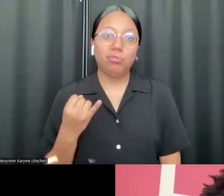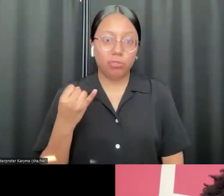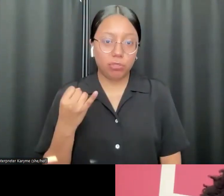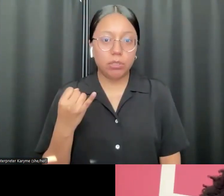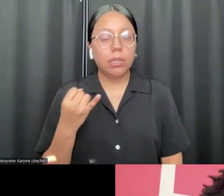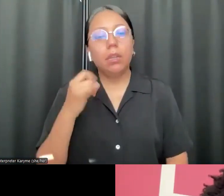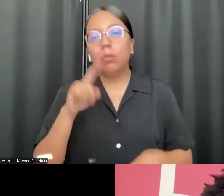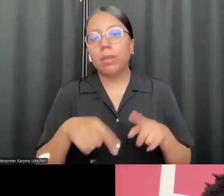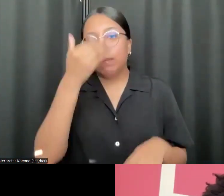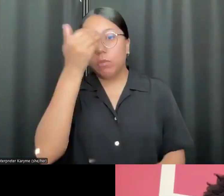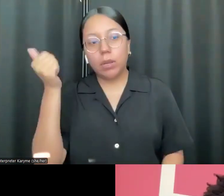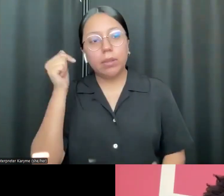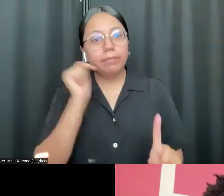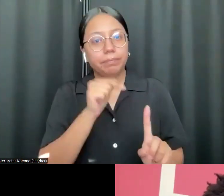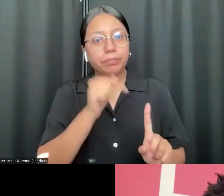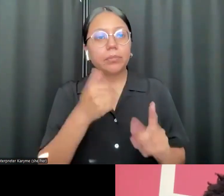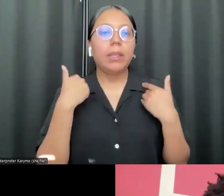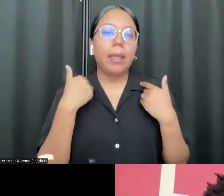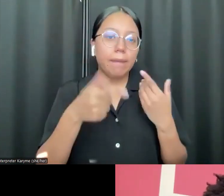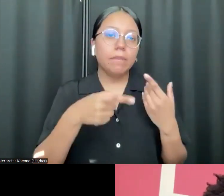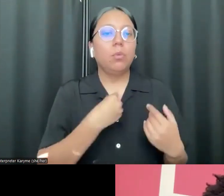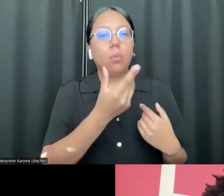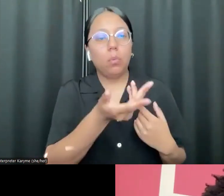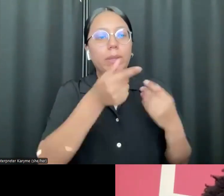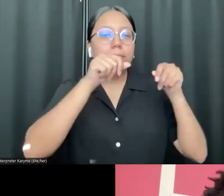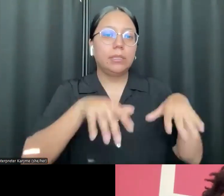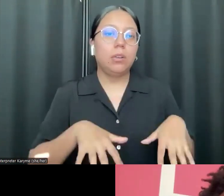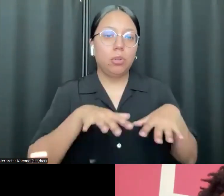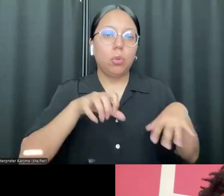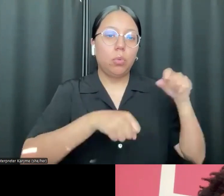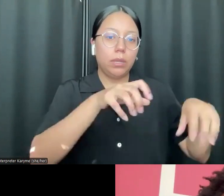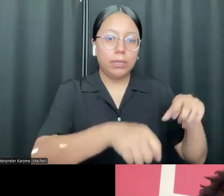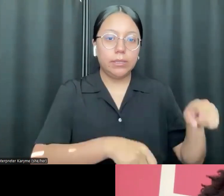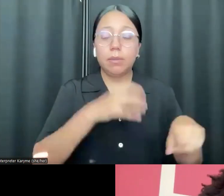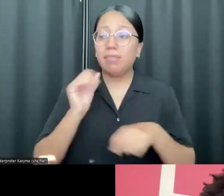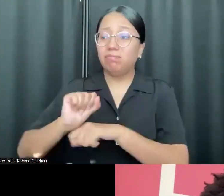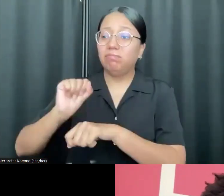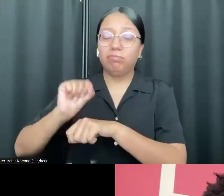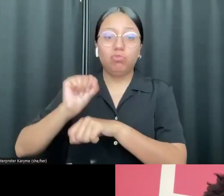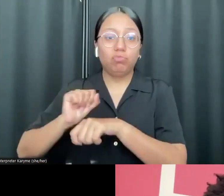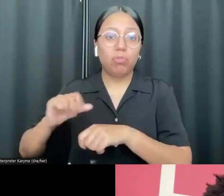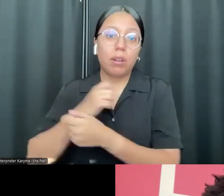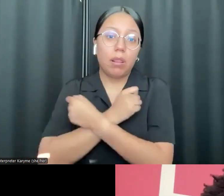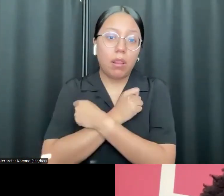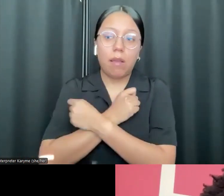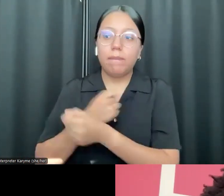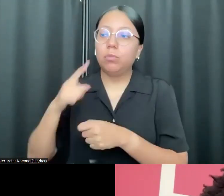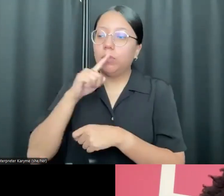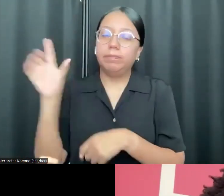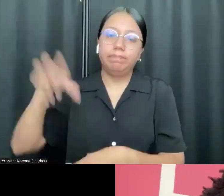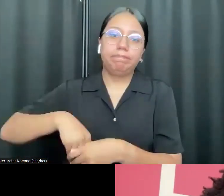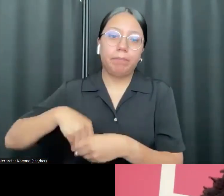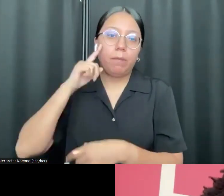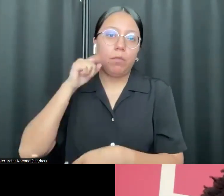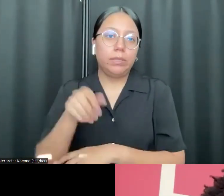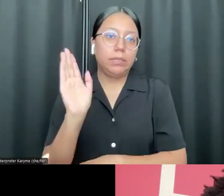of settler colonialism and the land, labor, and love that makes this lecture series possible. So in